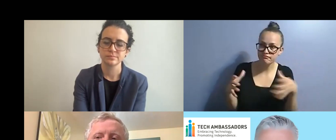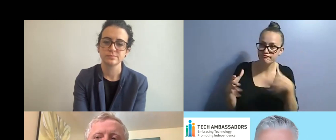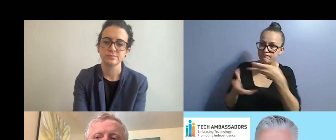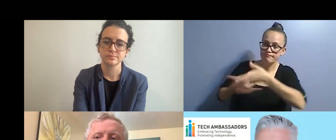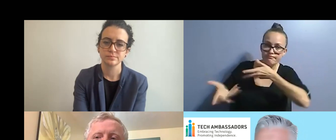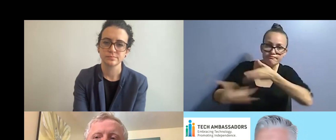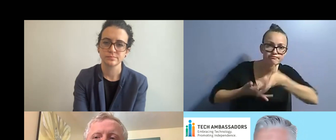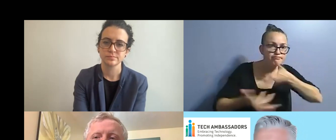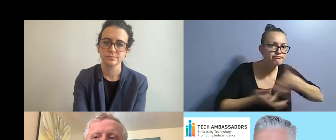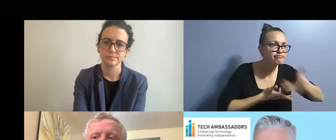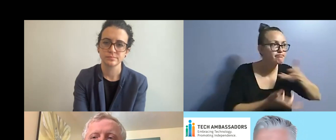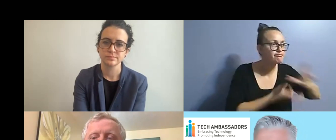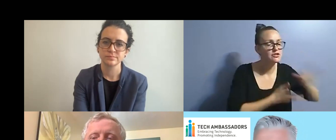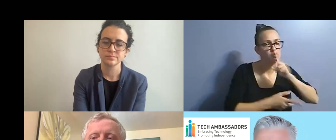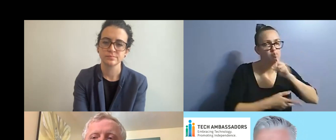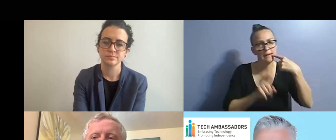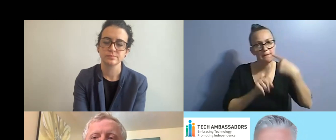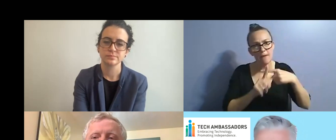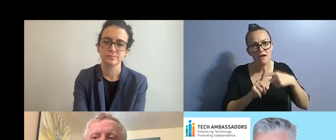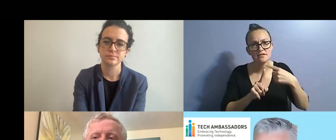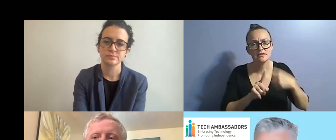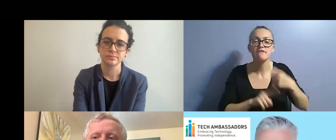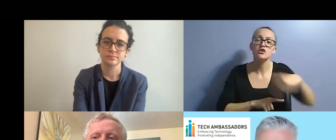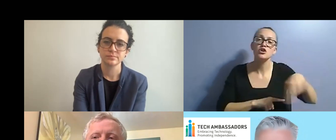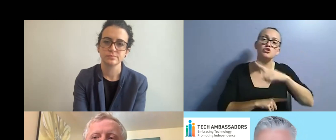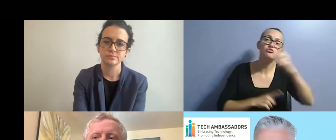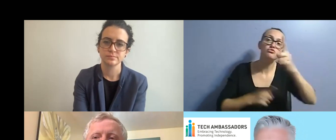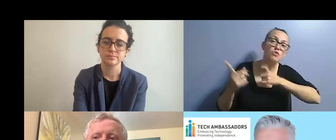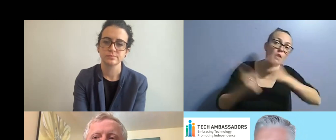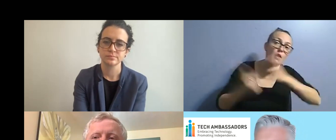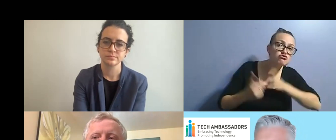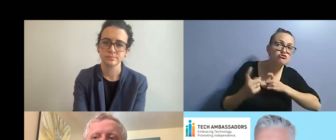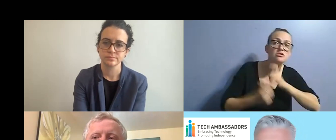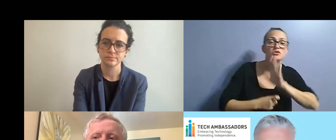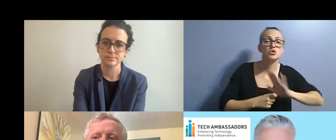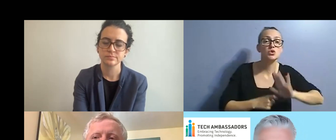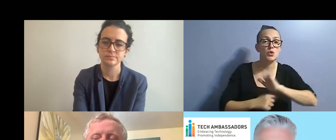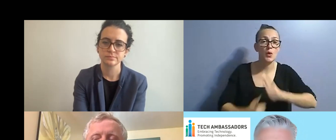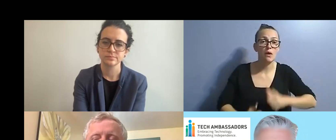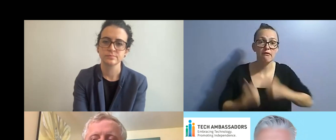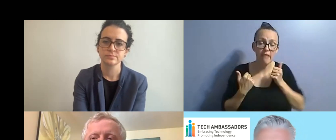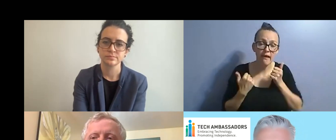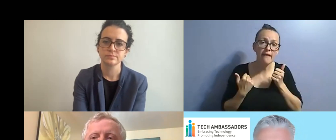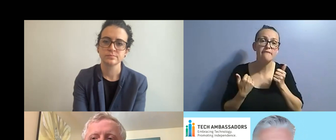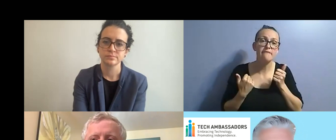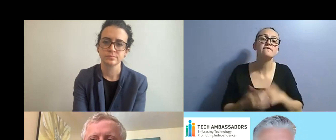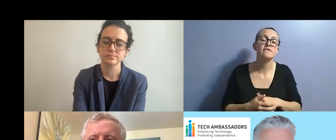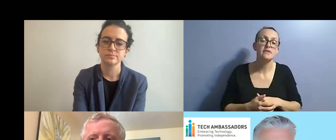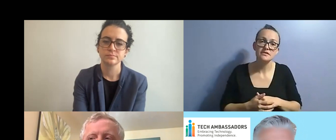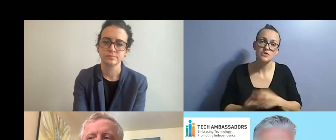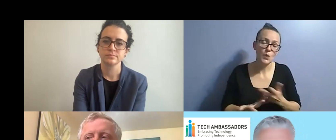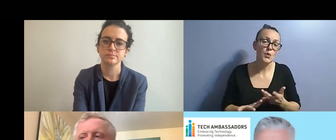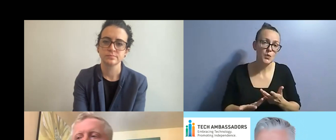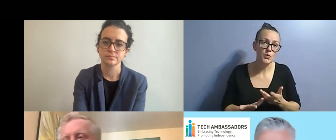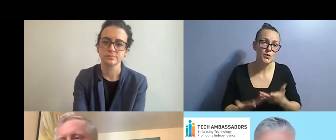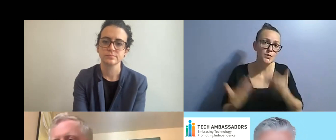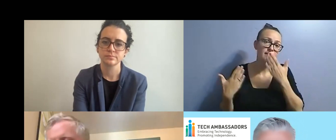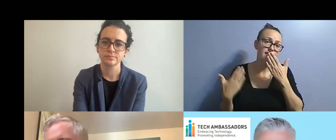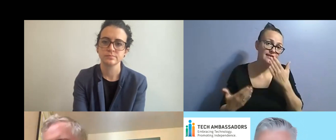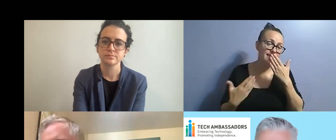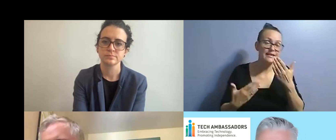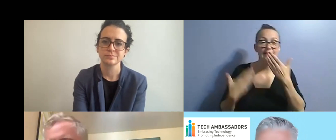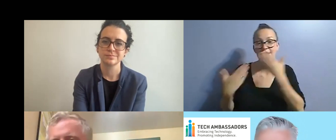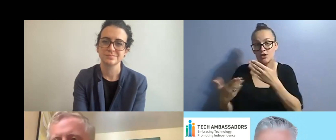and hear the things that you have questions about in your life and things that you're dealing with. Thanks, as always, to our